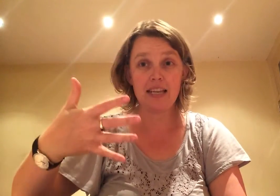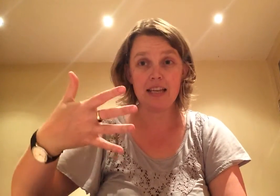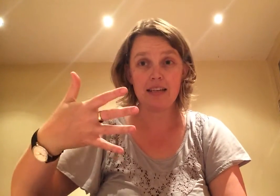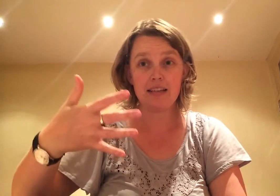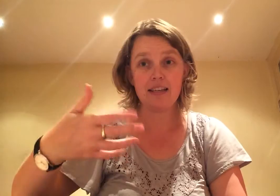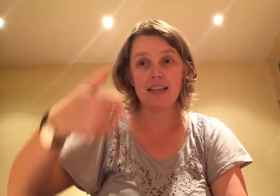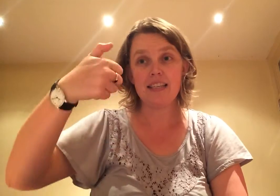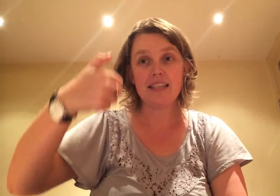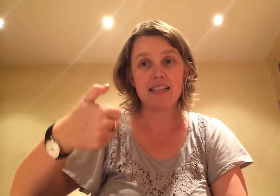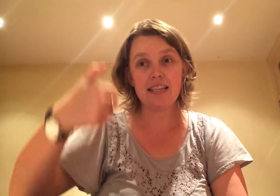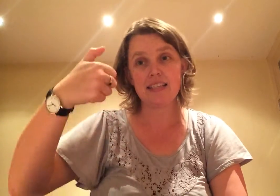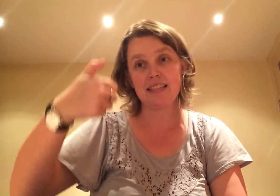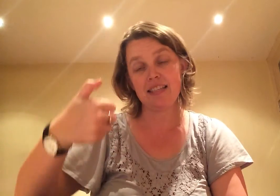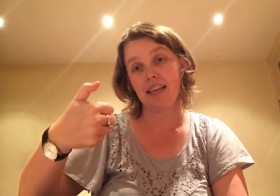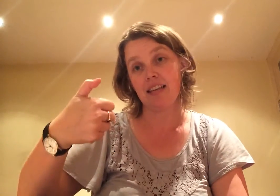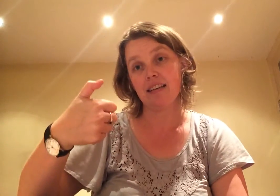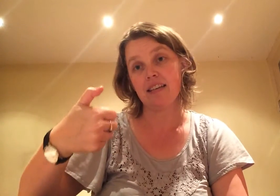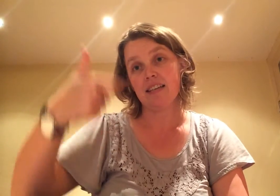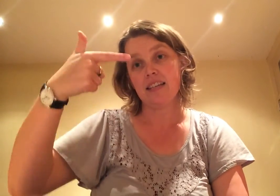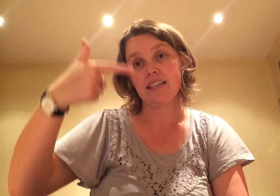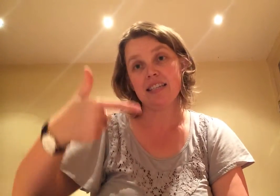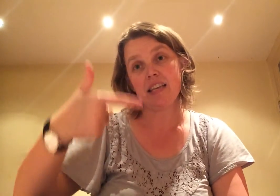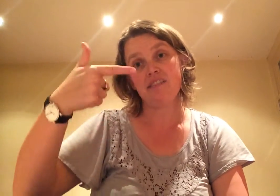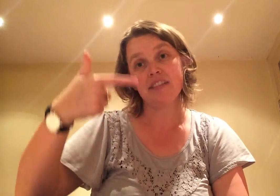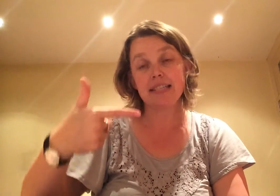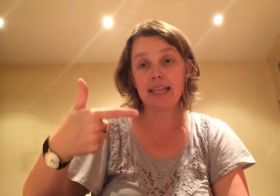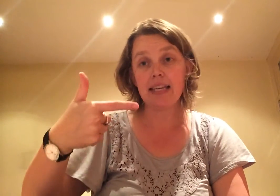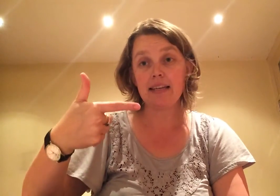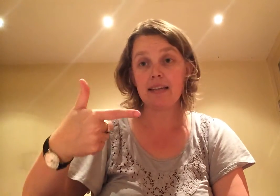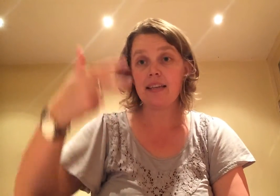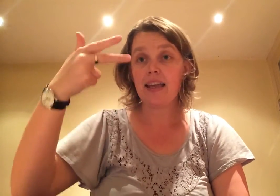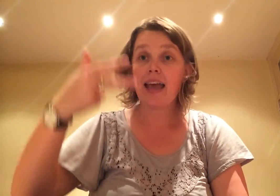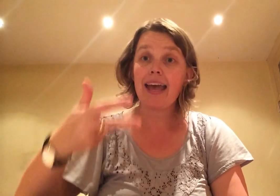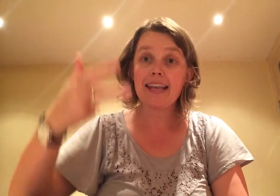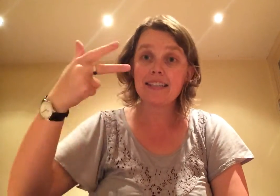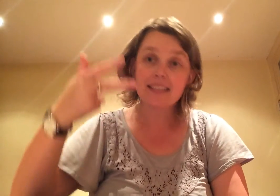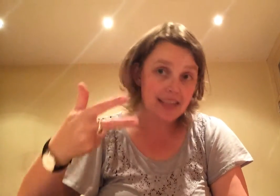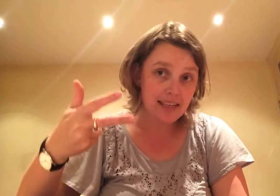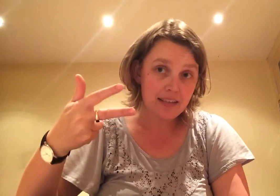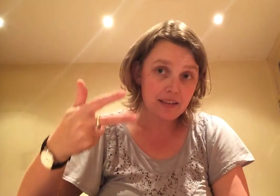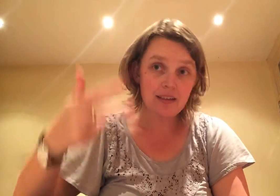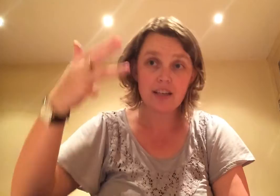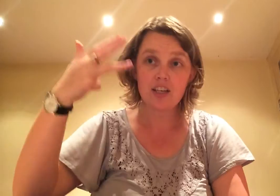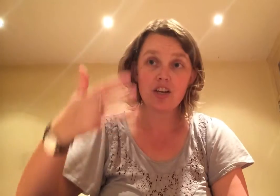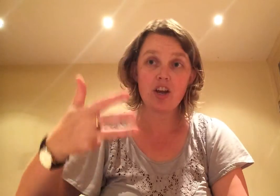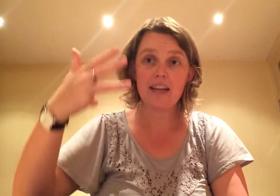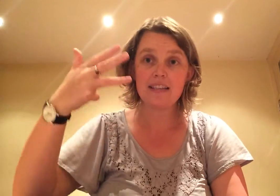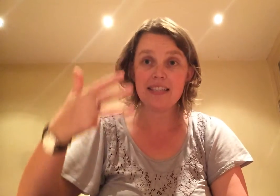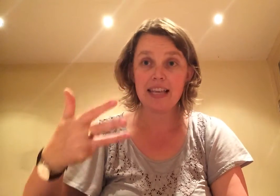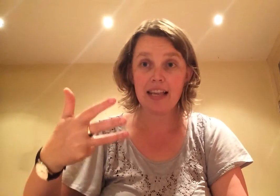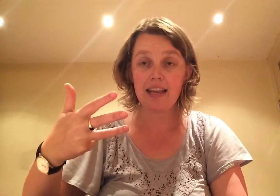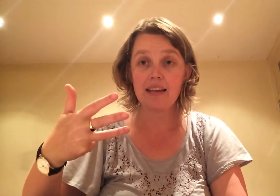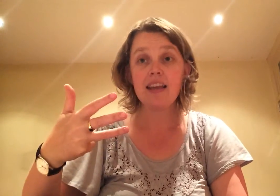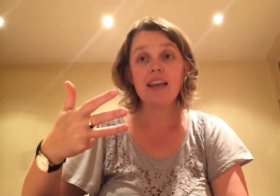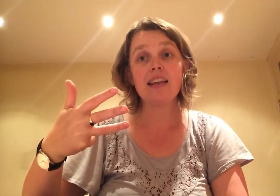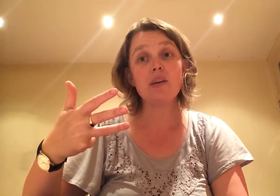15, 16, 17, 18, 19, and then we